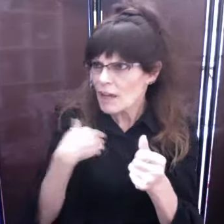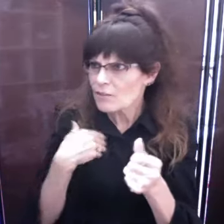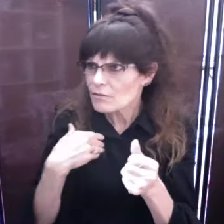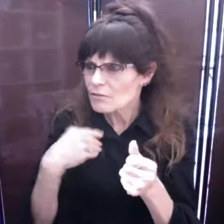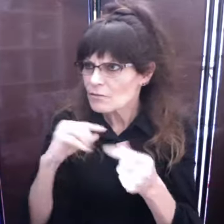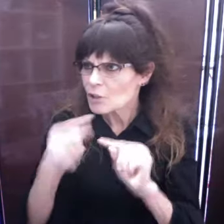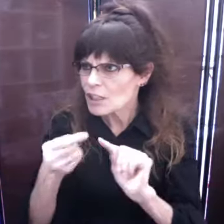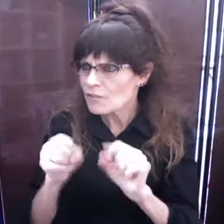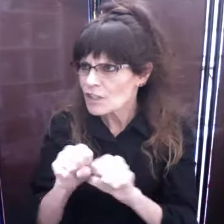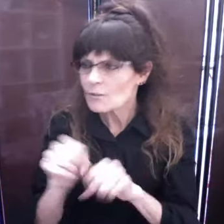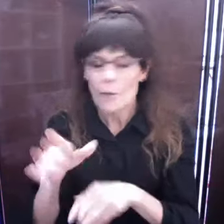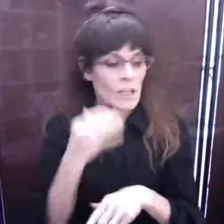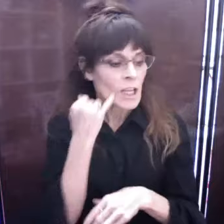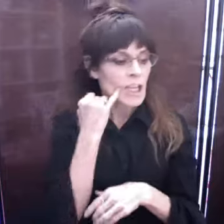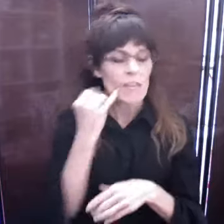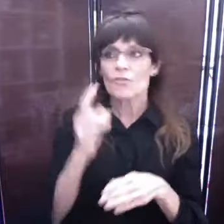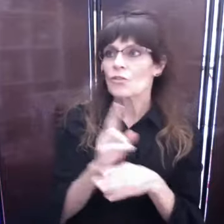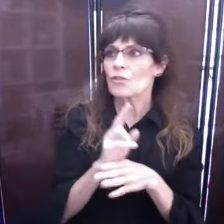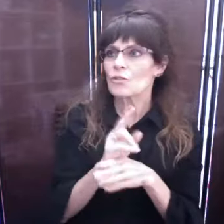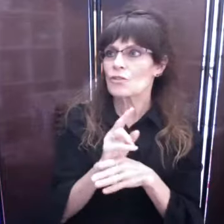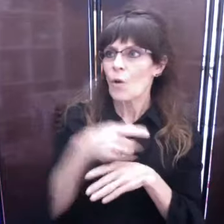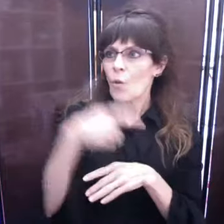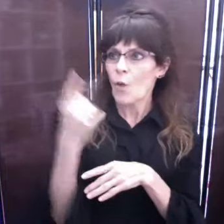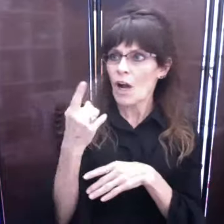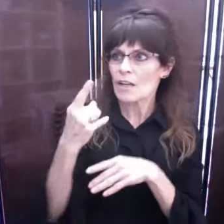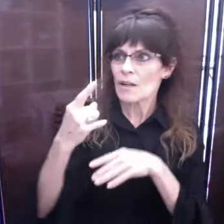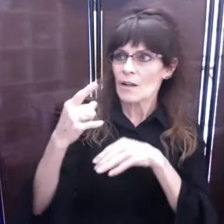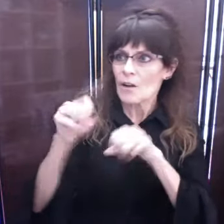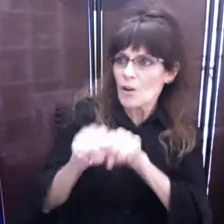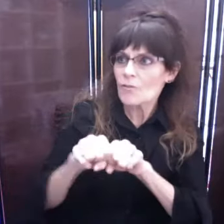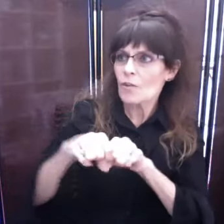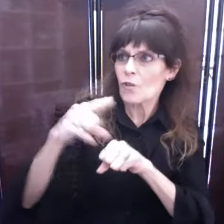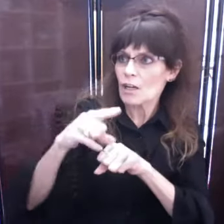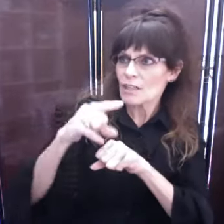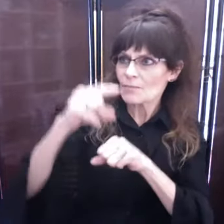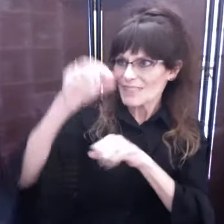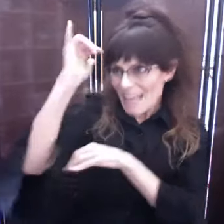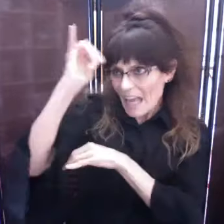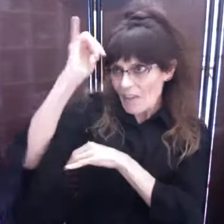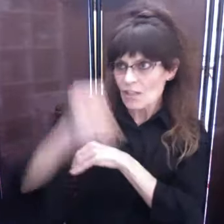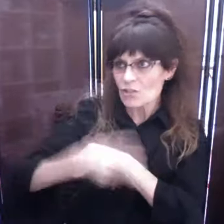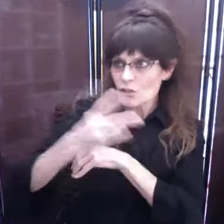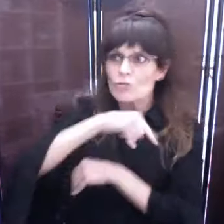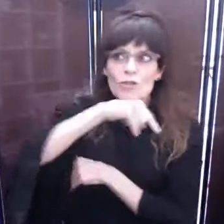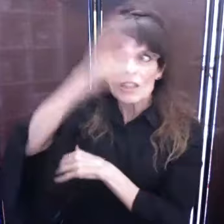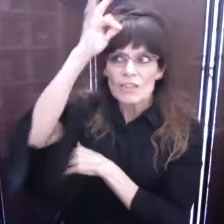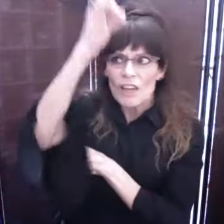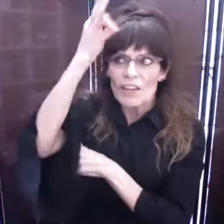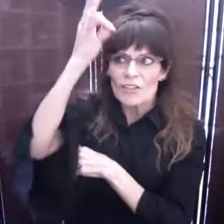here, if you take the hoof of one calf and stick it in the fireplace and take 2 turkey feathers and, put them in the bathroom drawer,